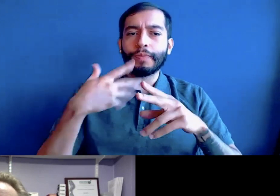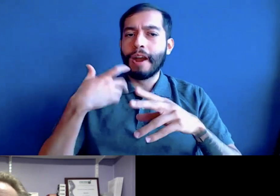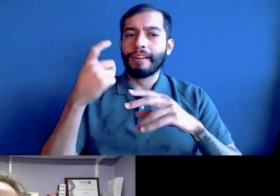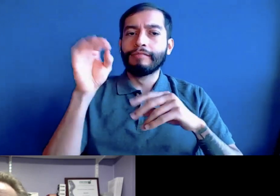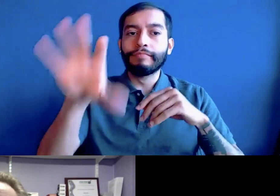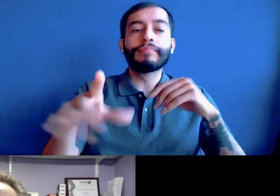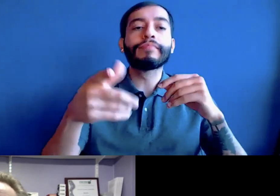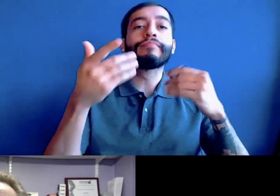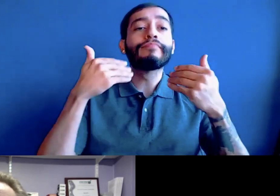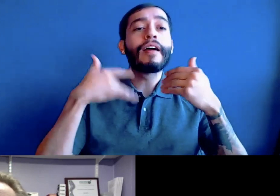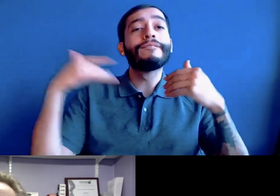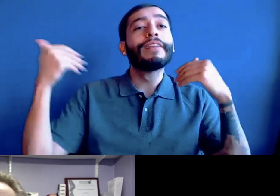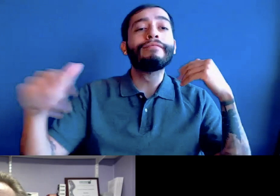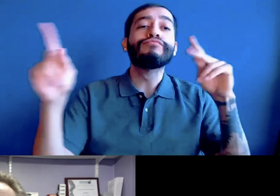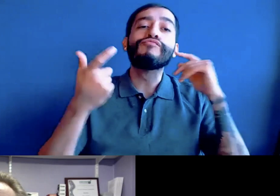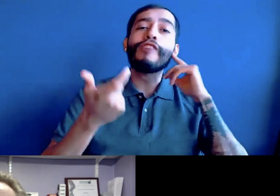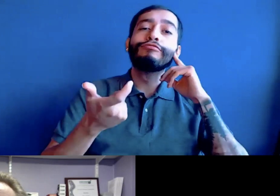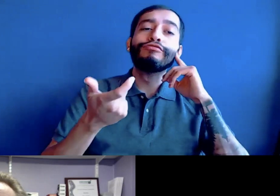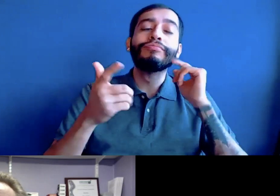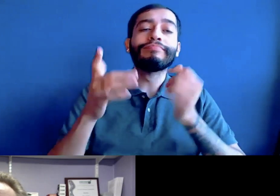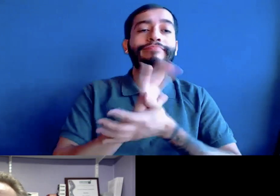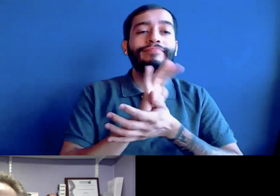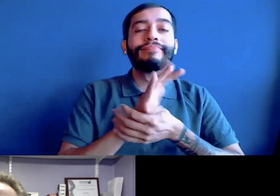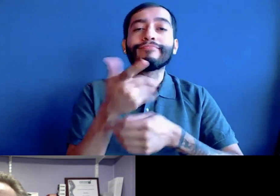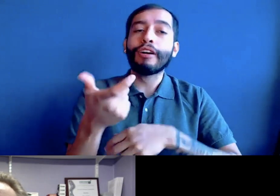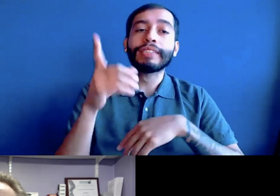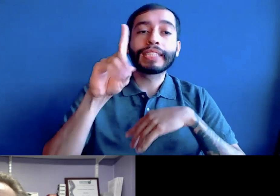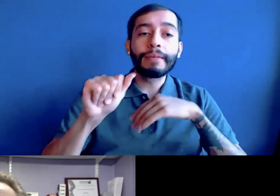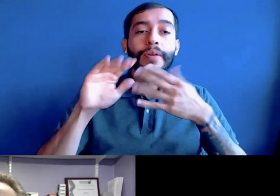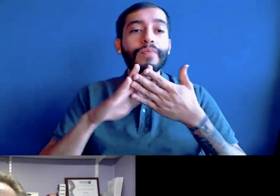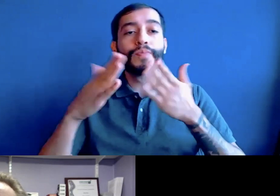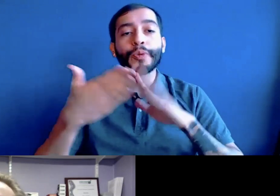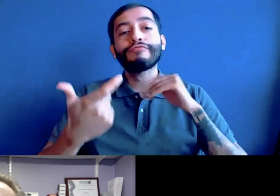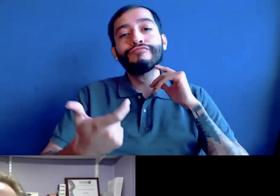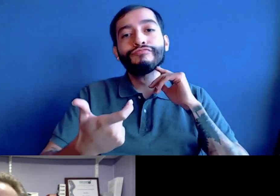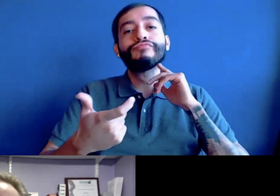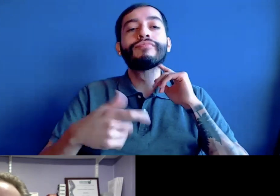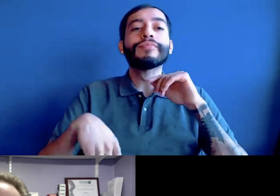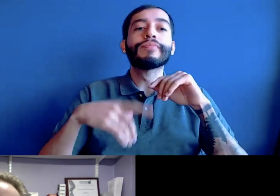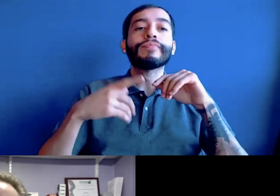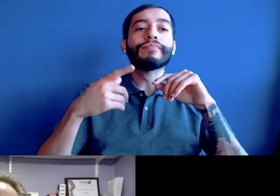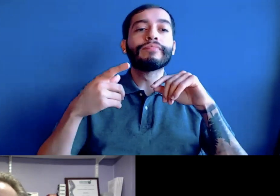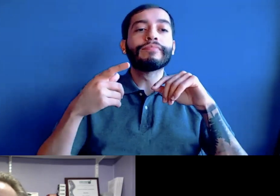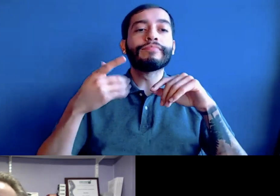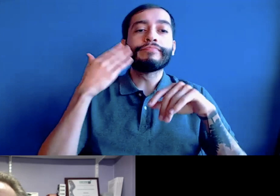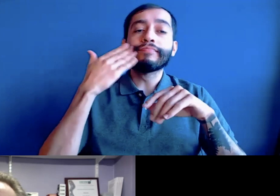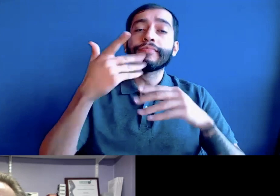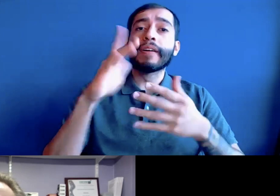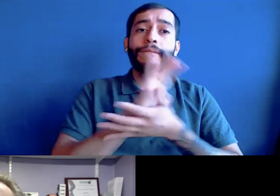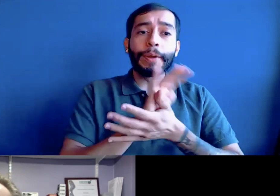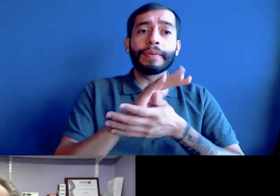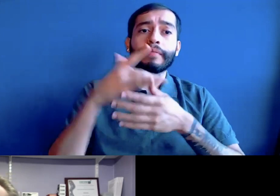that historically it's almost been extractive. Like a filmmaker will come in and they'll look at folks with disabilities and they'll take the stories